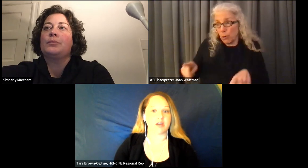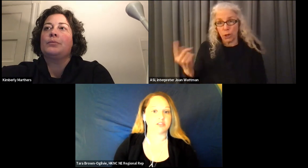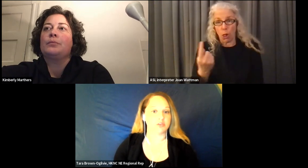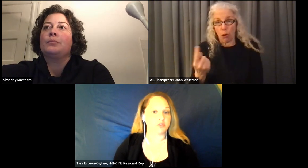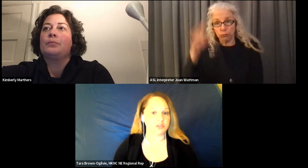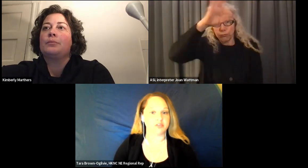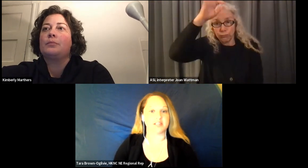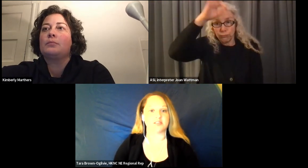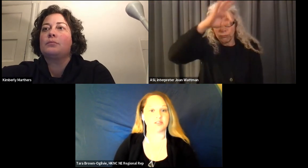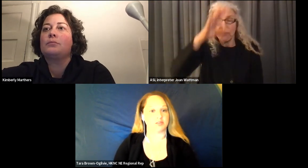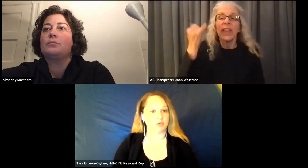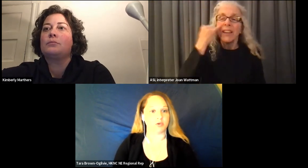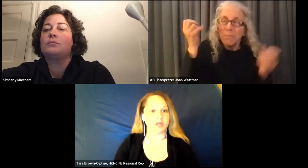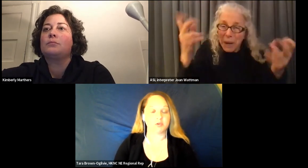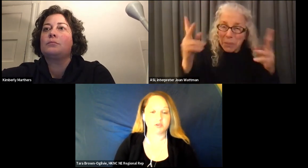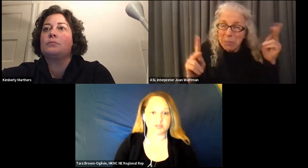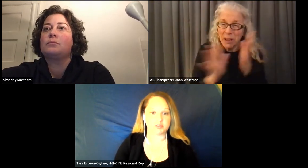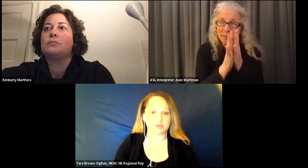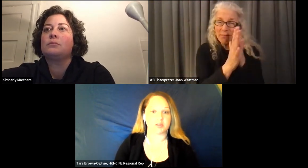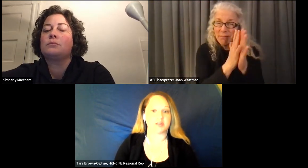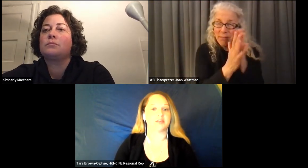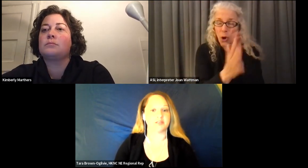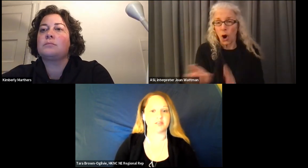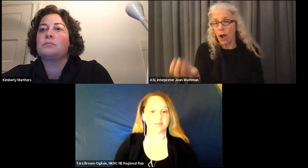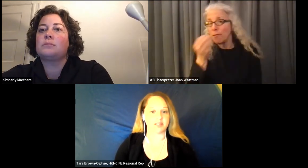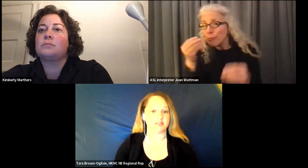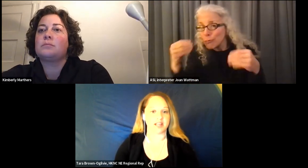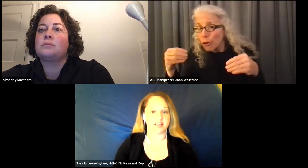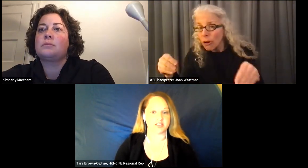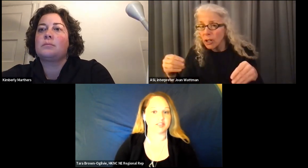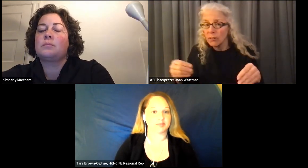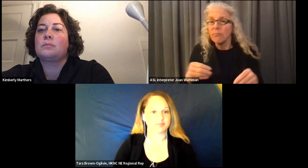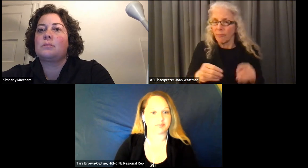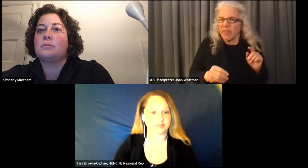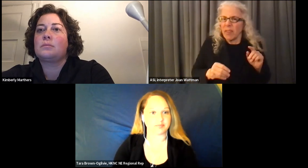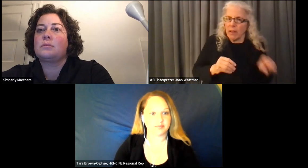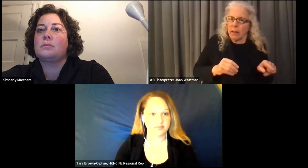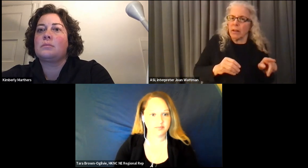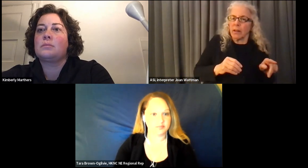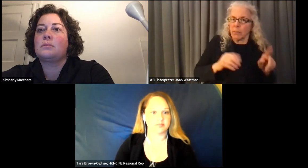in a crowded social event or in a grocery store or something of that nature.